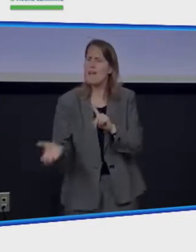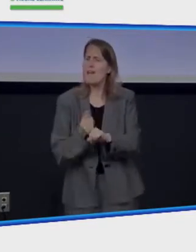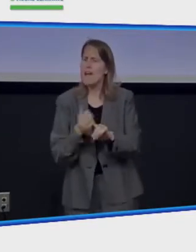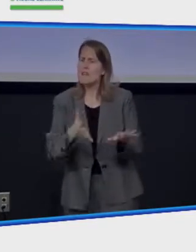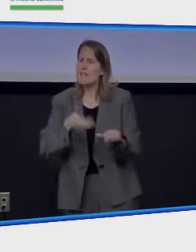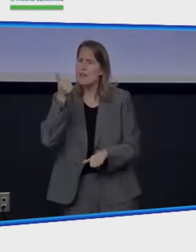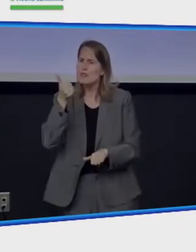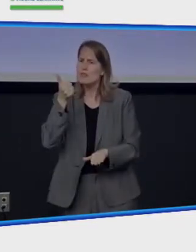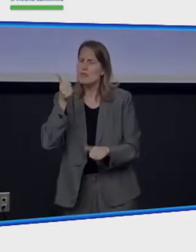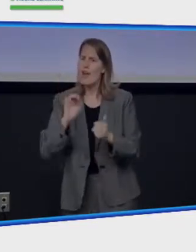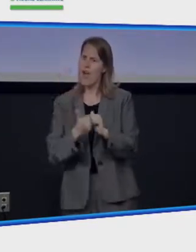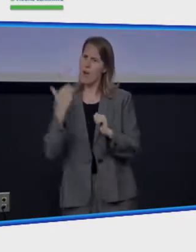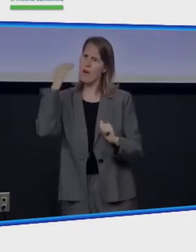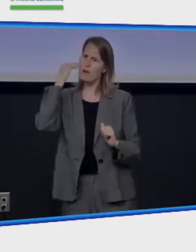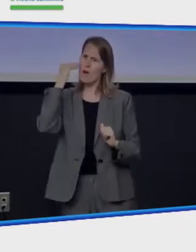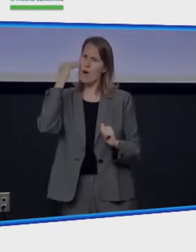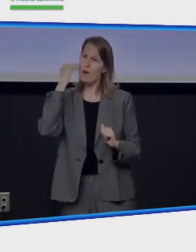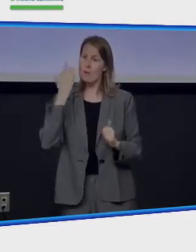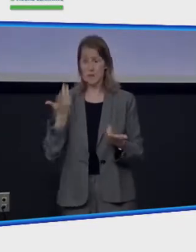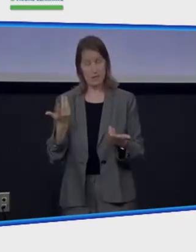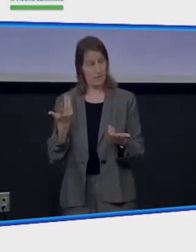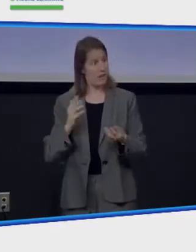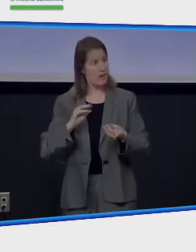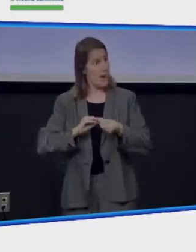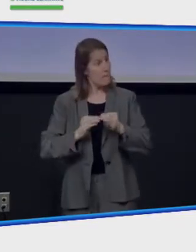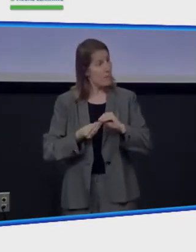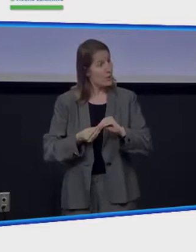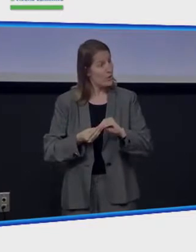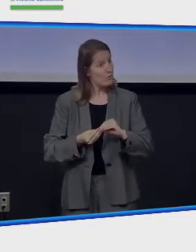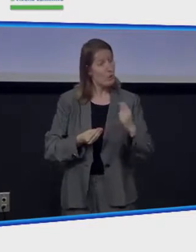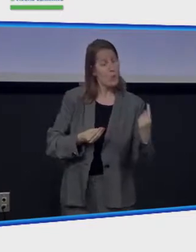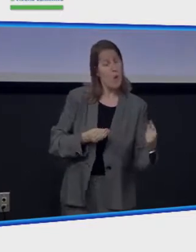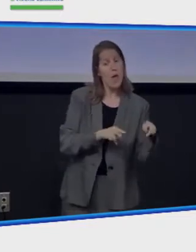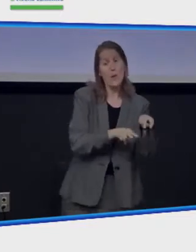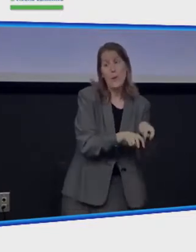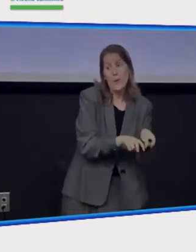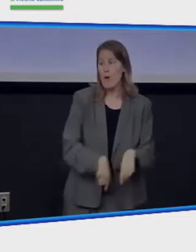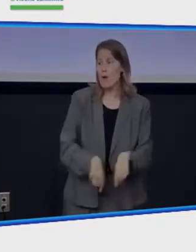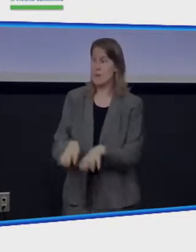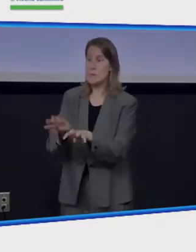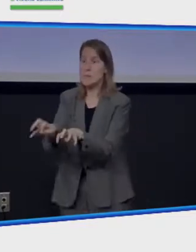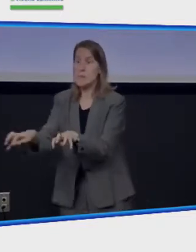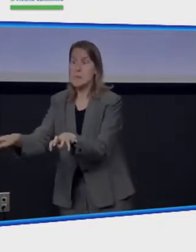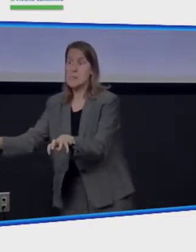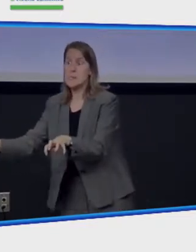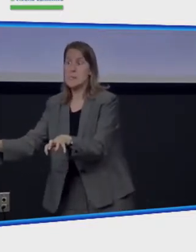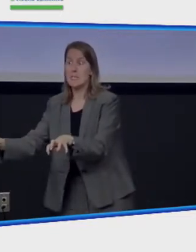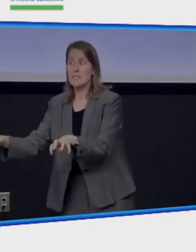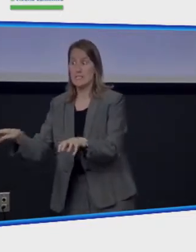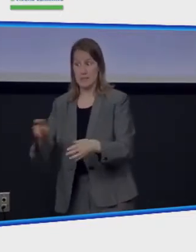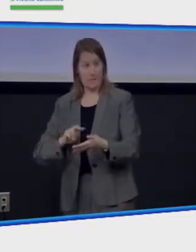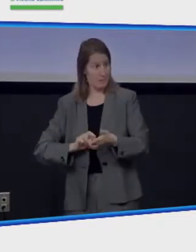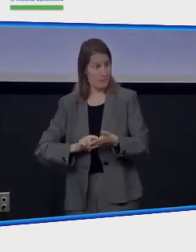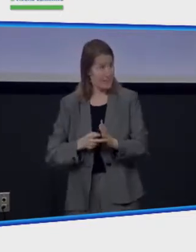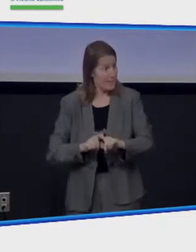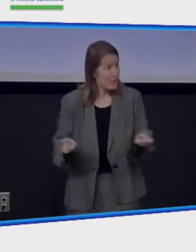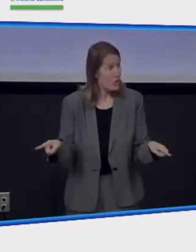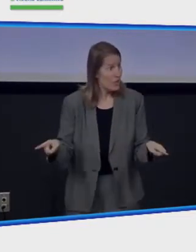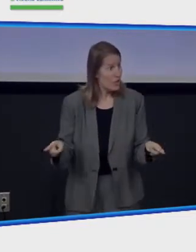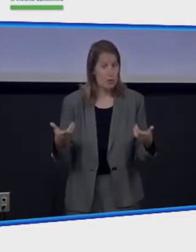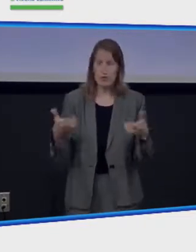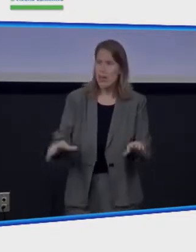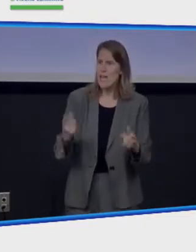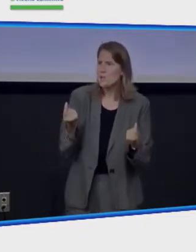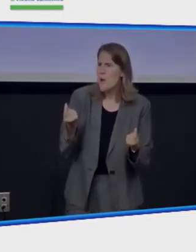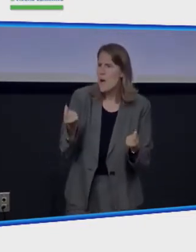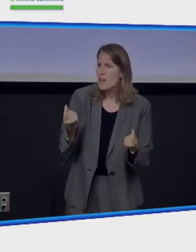in this situation is the number of animals in this particular scene. Which group has more animals, and combine that